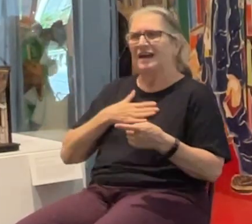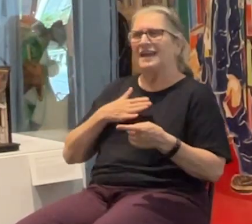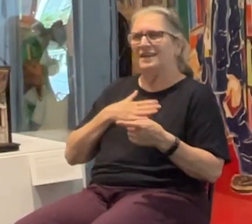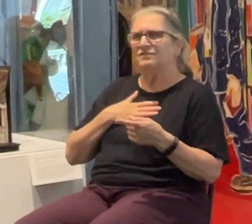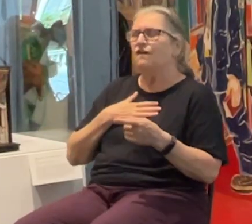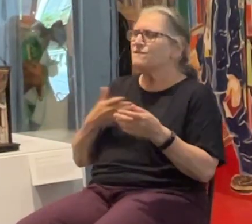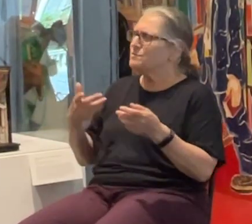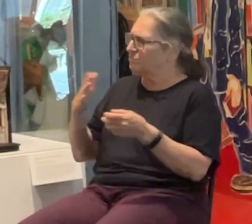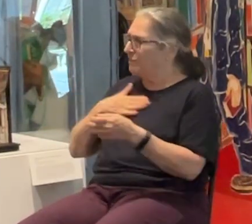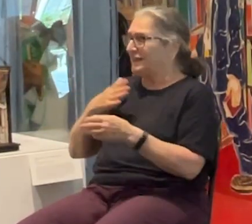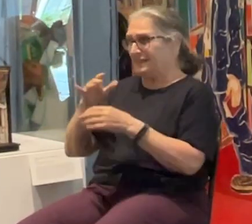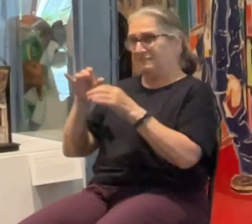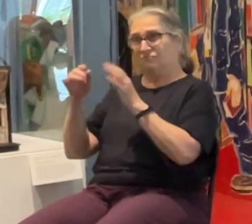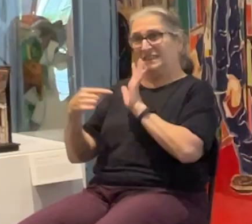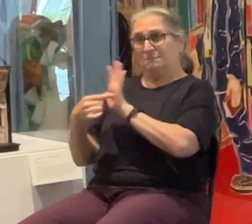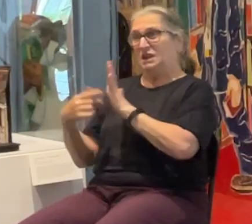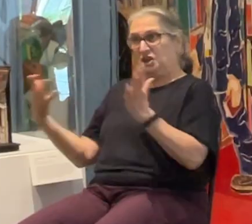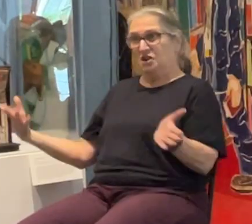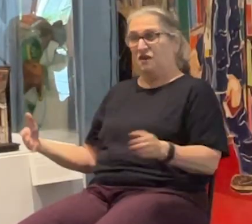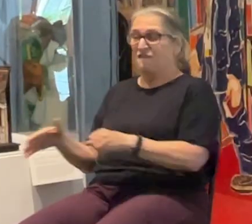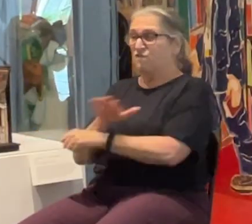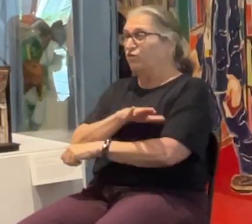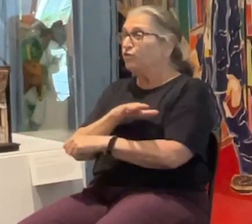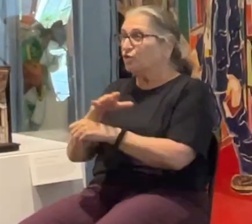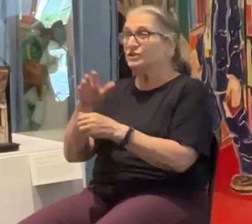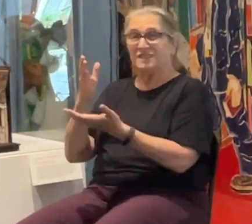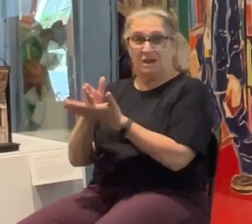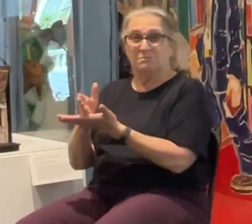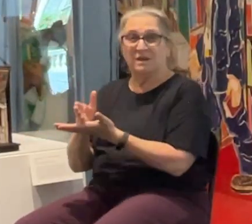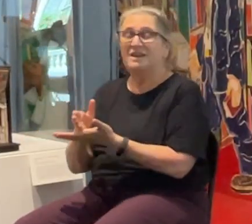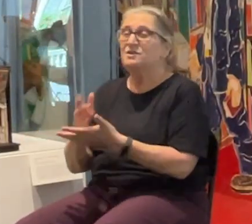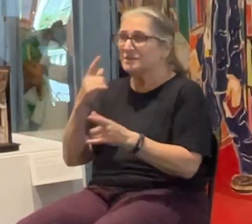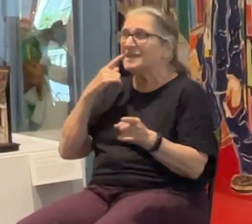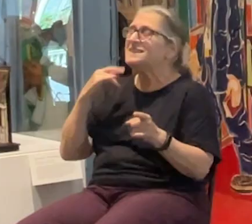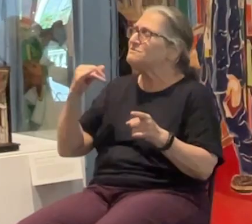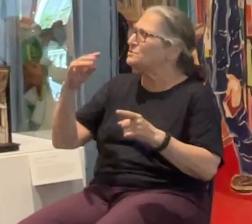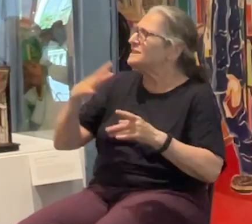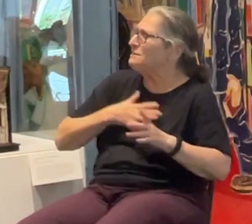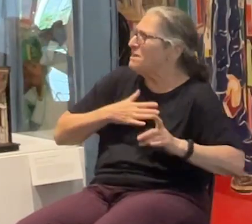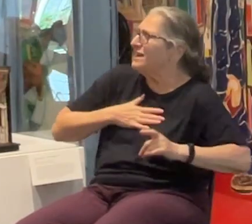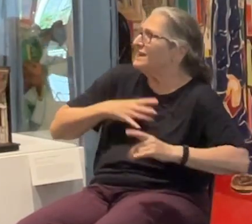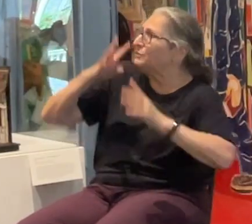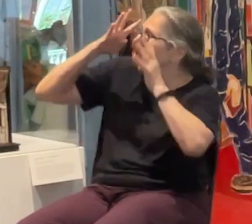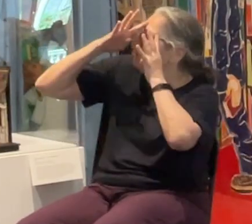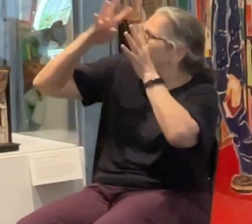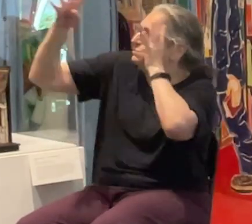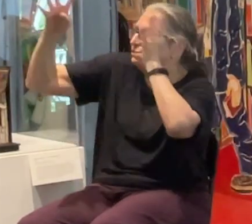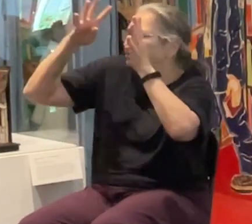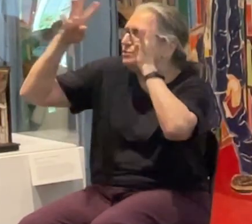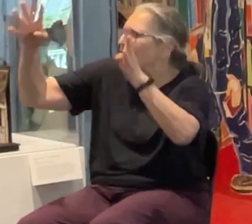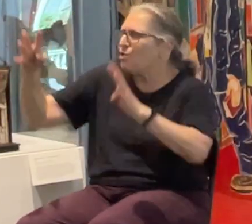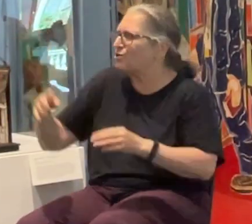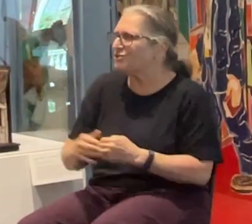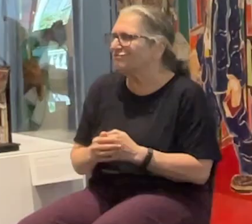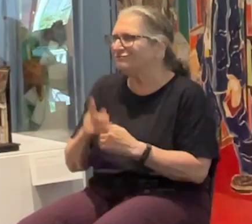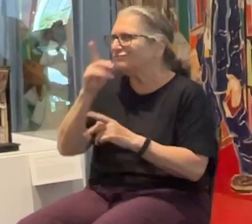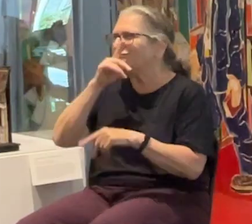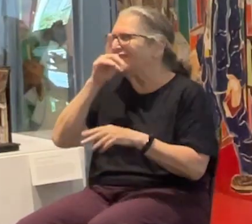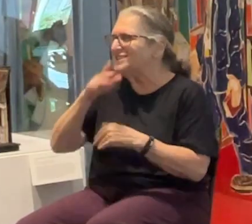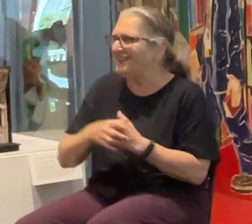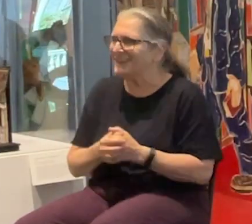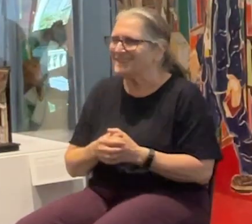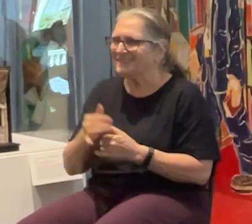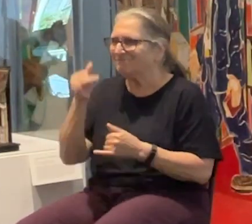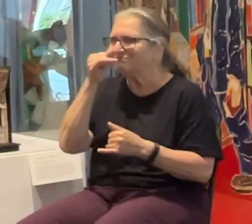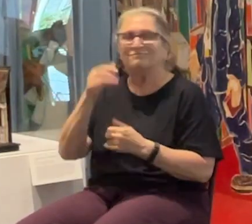sort of commentary in these fictionalized book titles in a way. And so in some ways that's something as a practice of the liberty